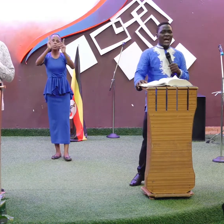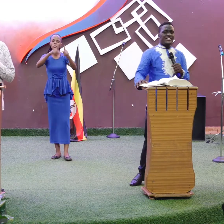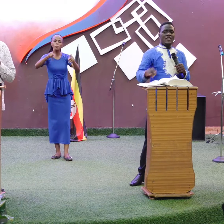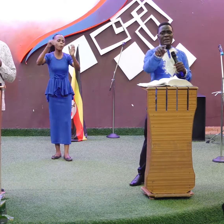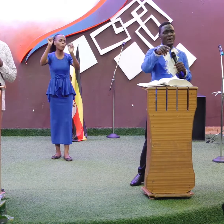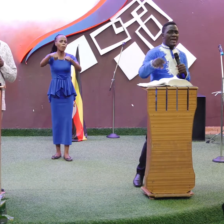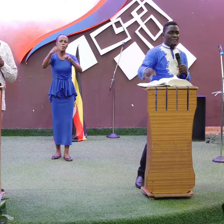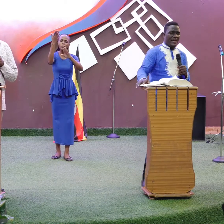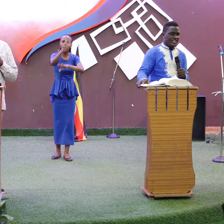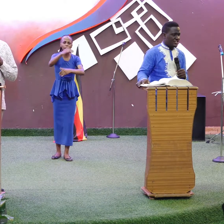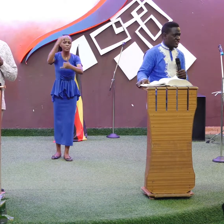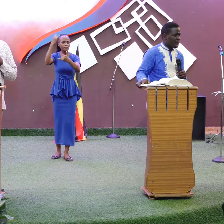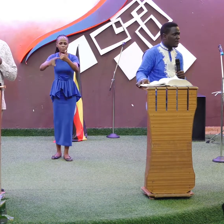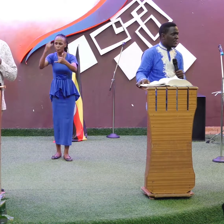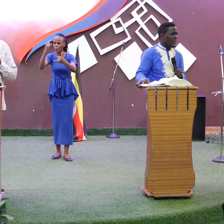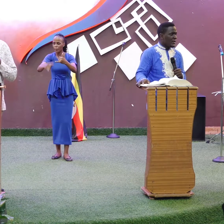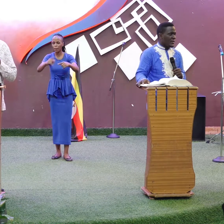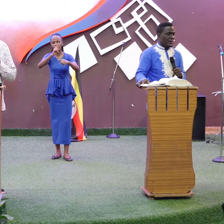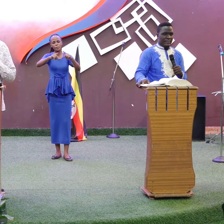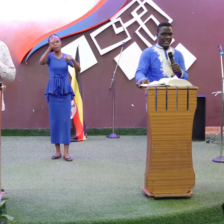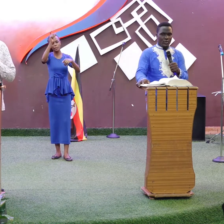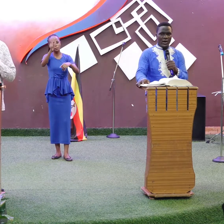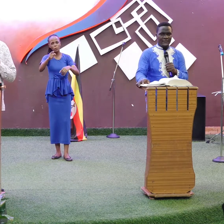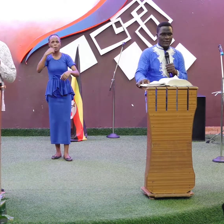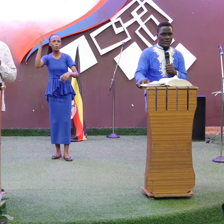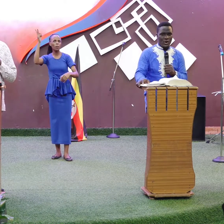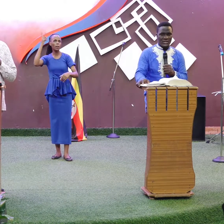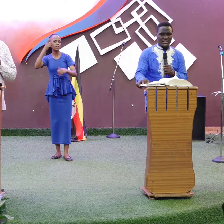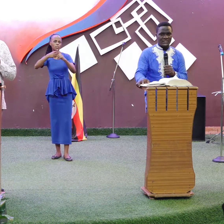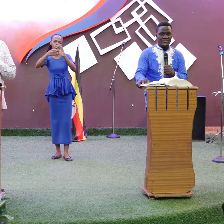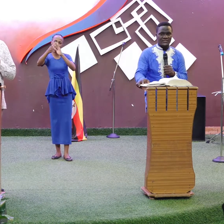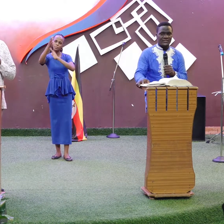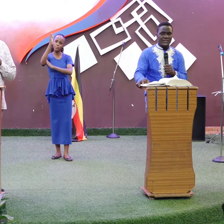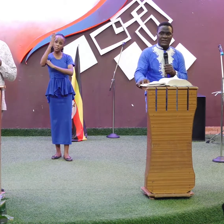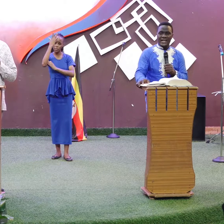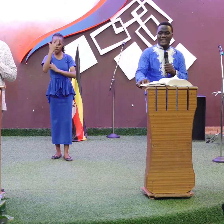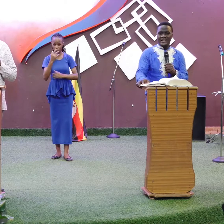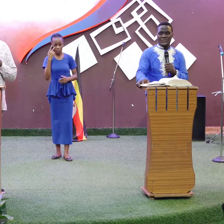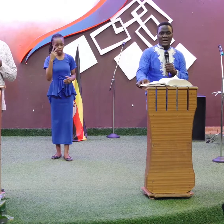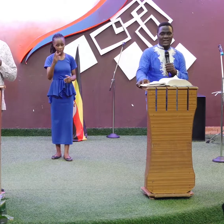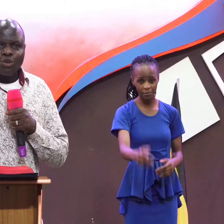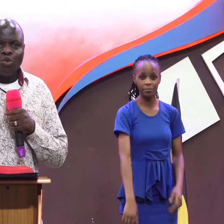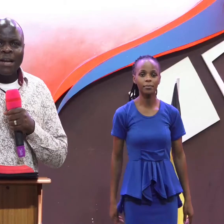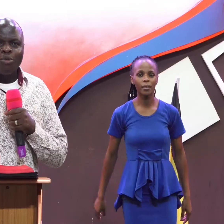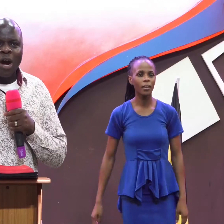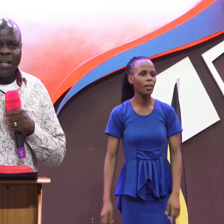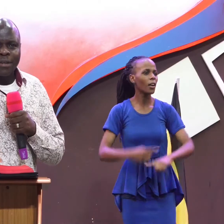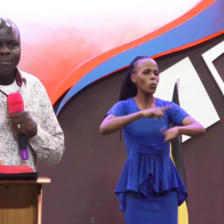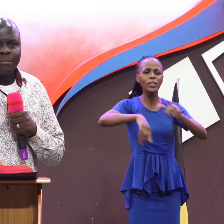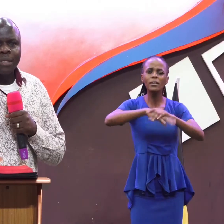The words of people may perish. But he who heard from God. And that is why we do